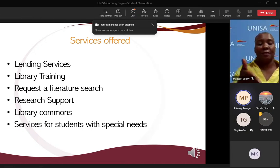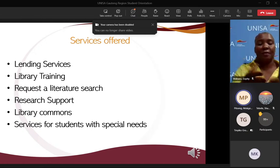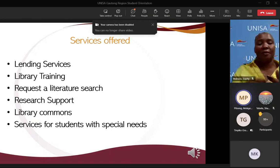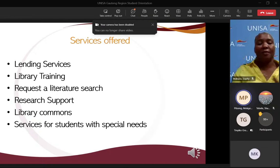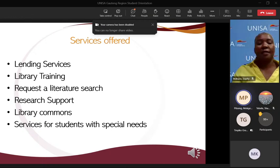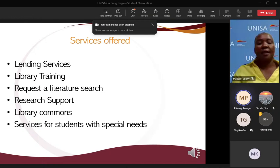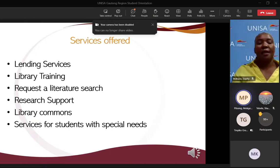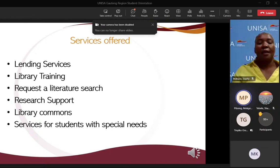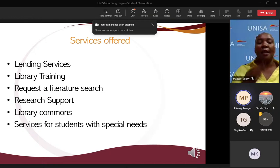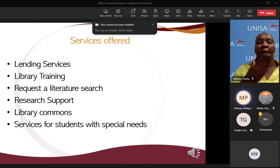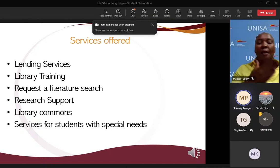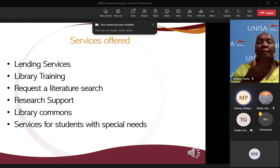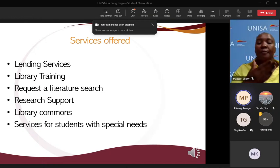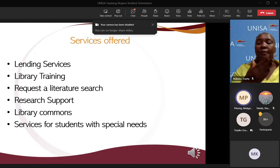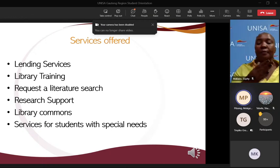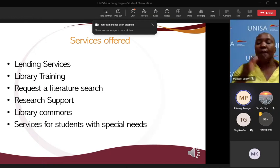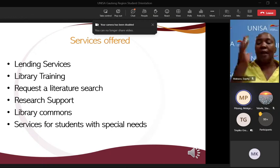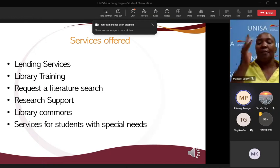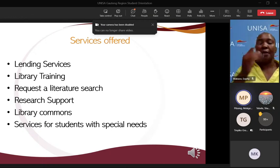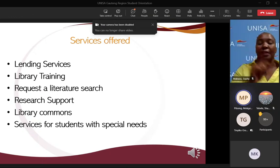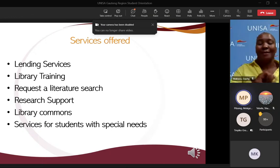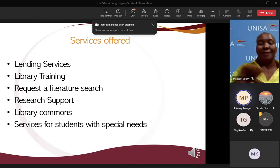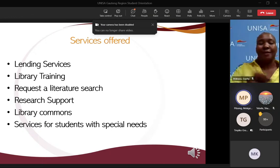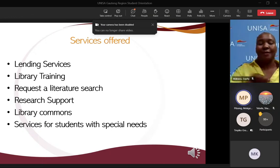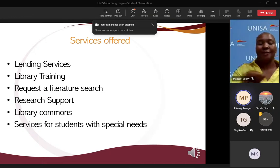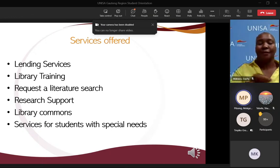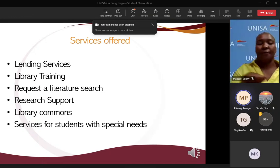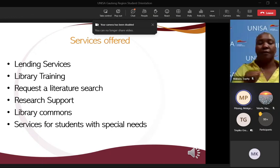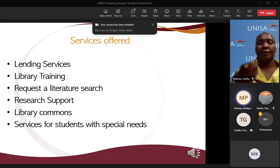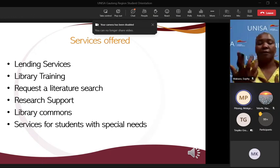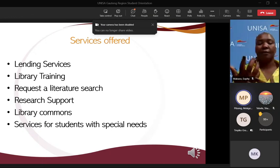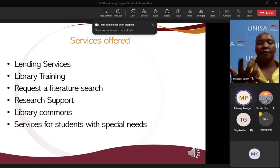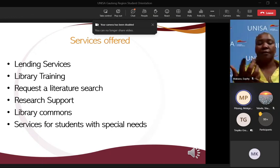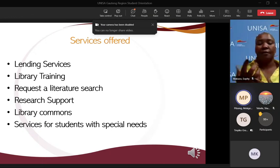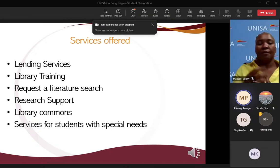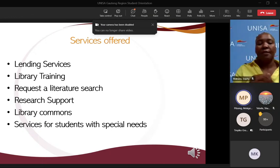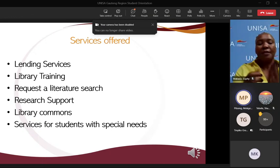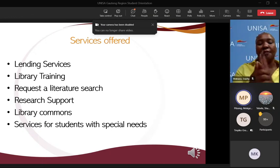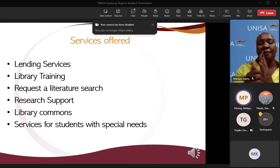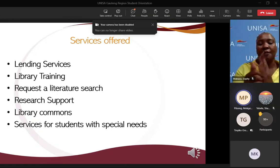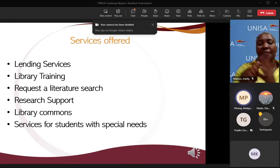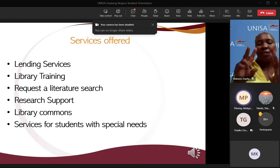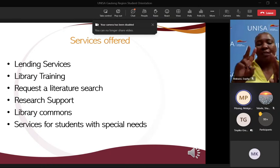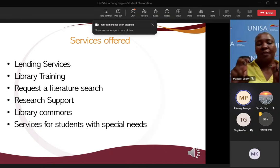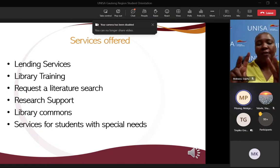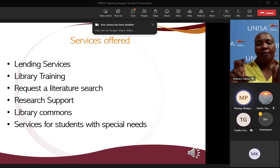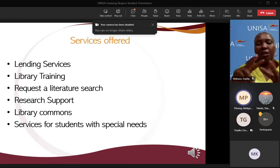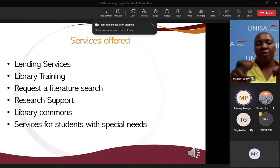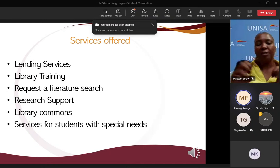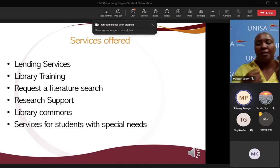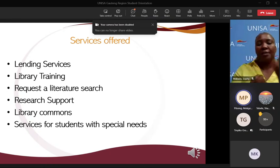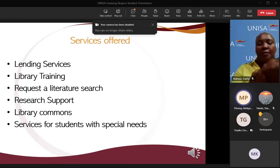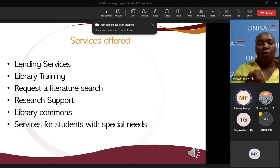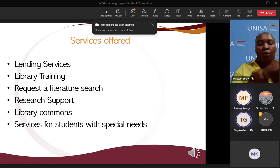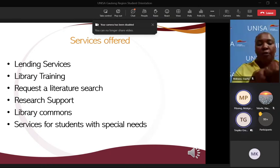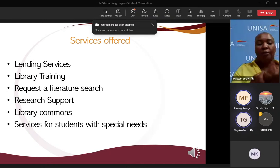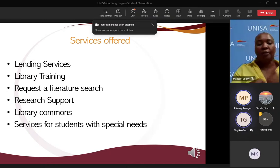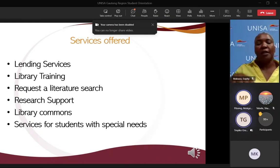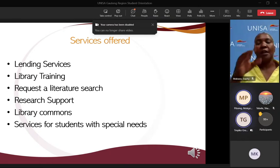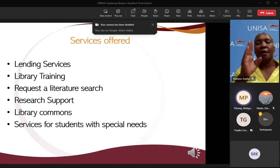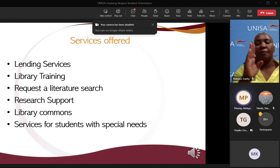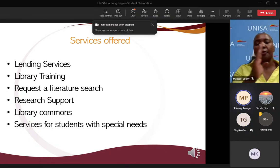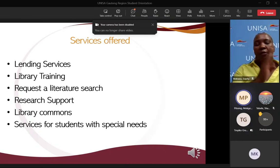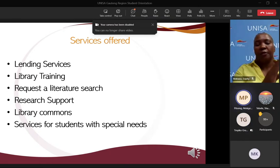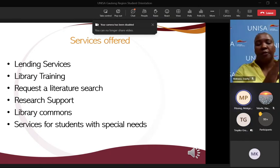training you can request the literature search we also offer research support we have Library